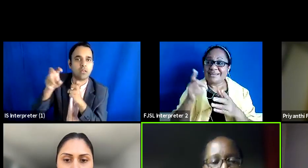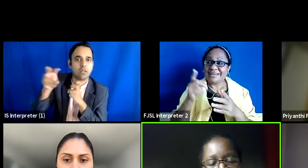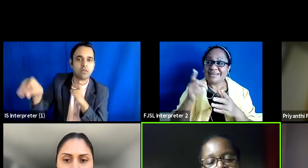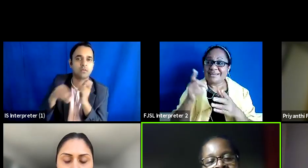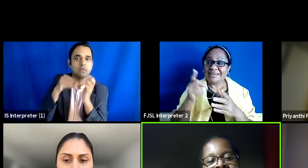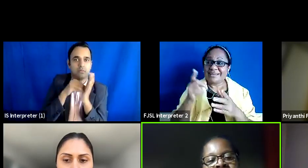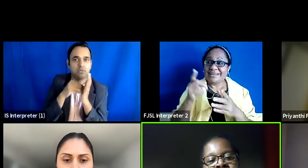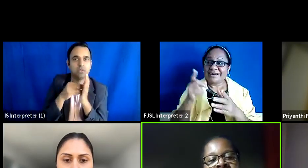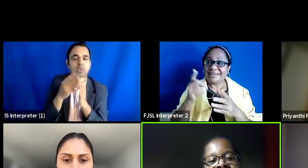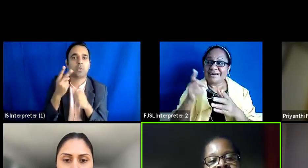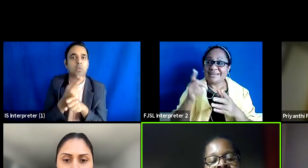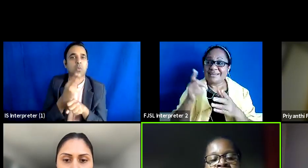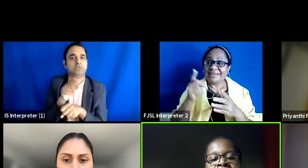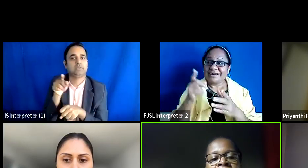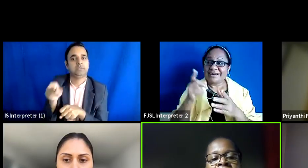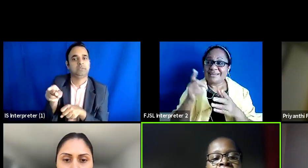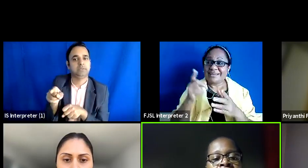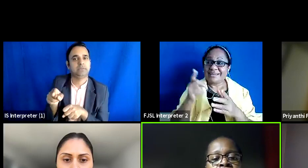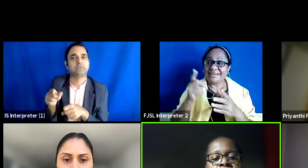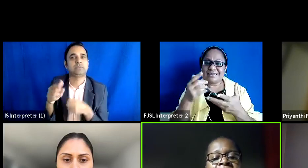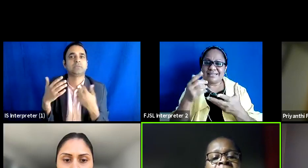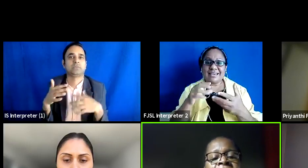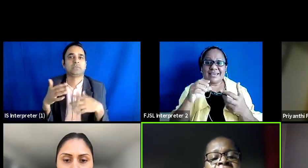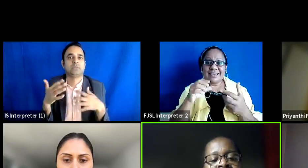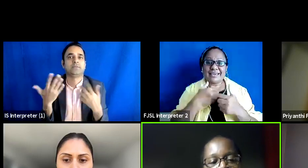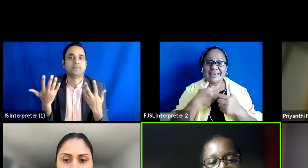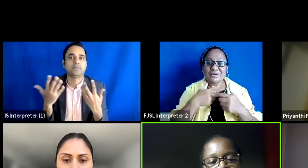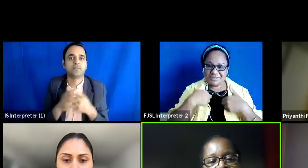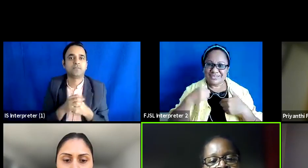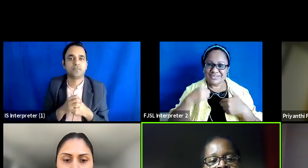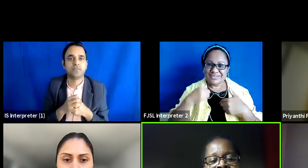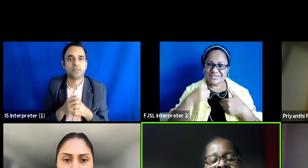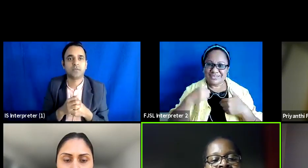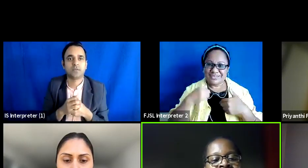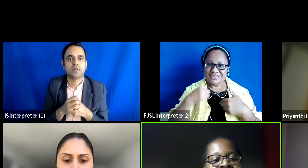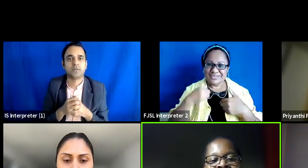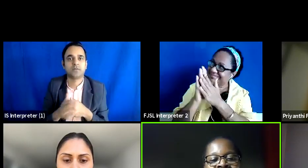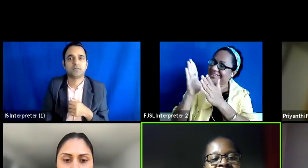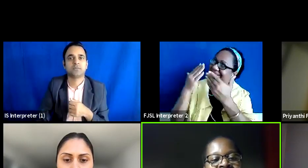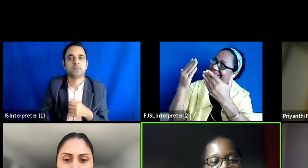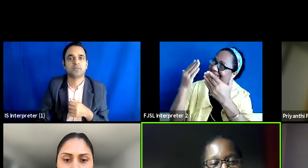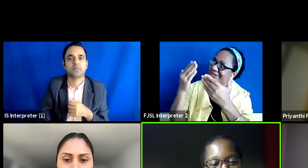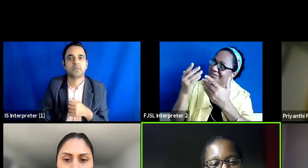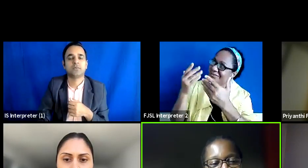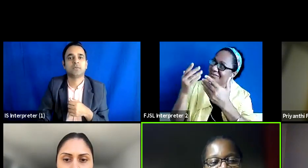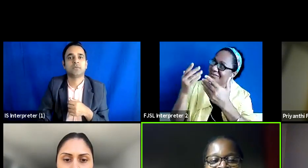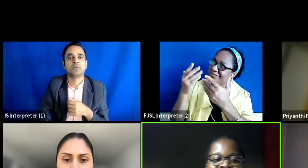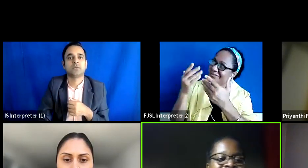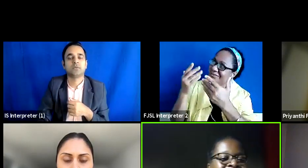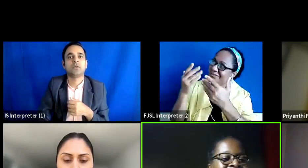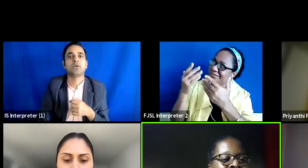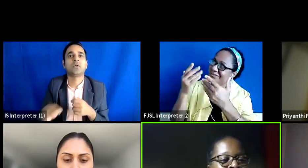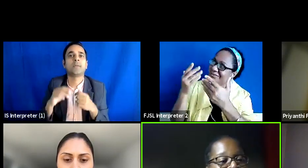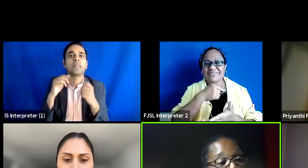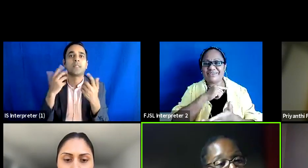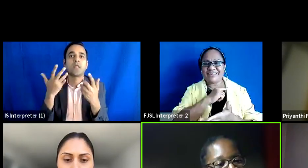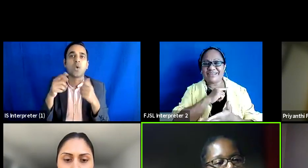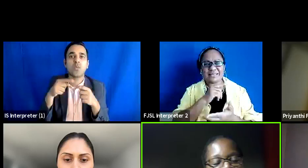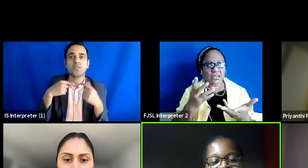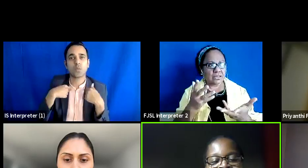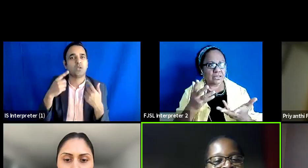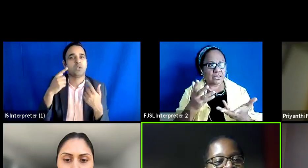seen everyone coming together in this pandemic, and then all of a sudden,